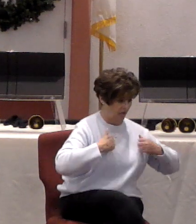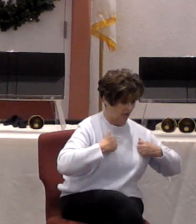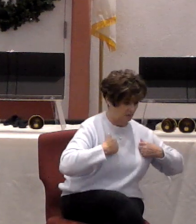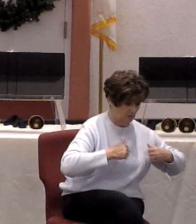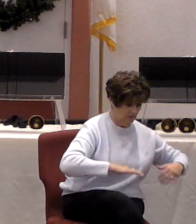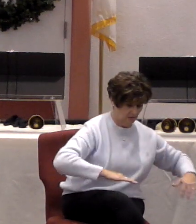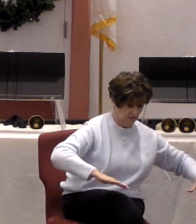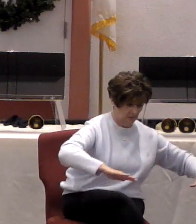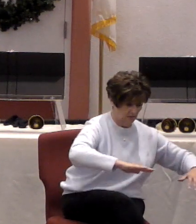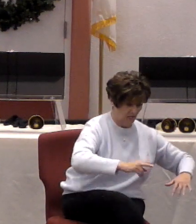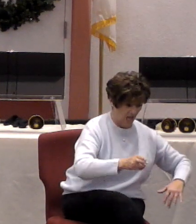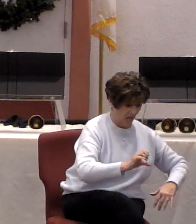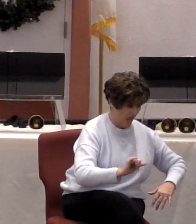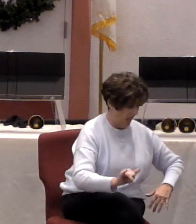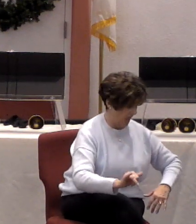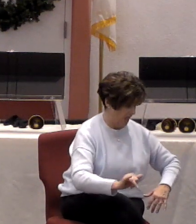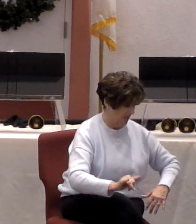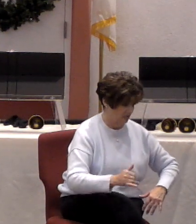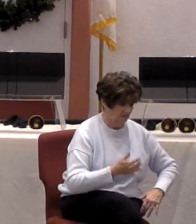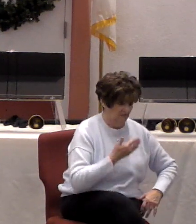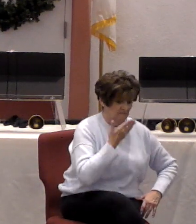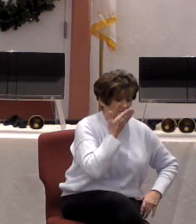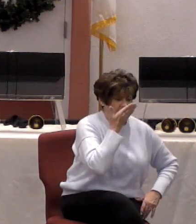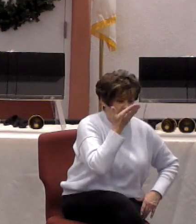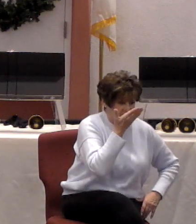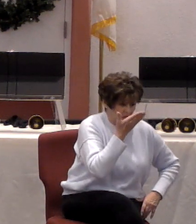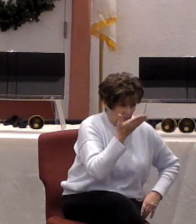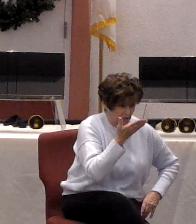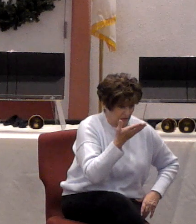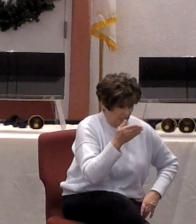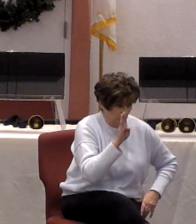not. Place smelled like a stable.